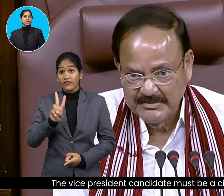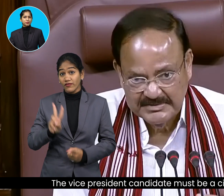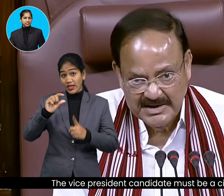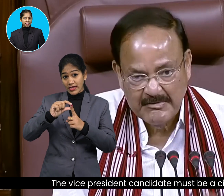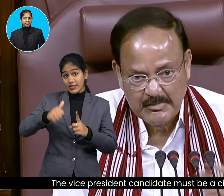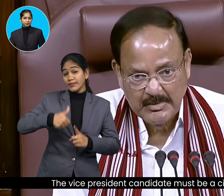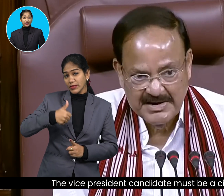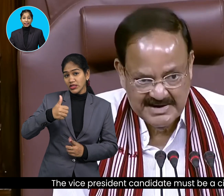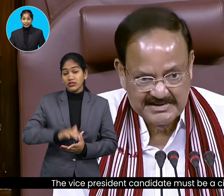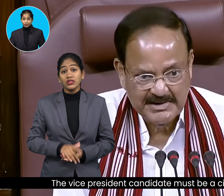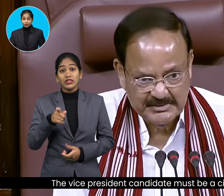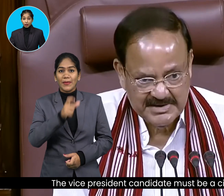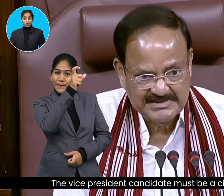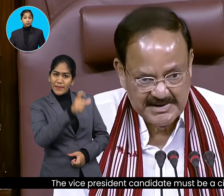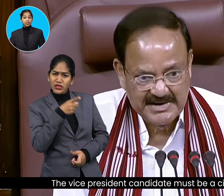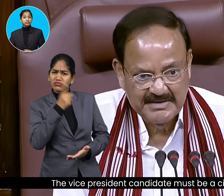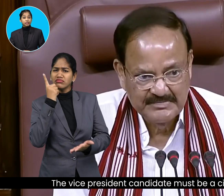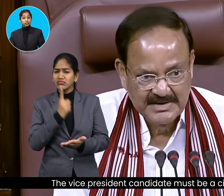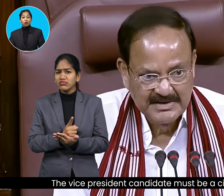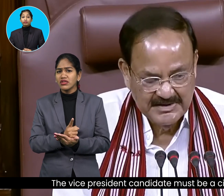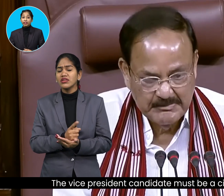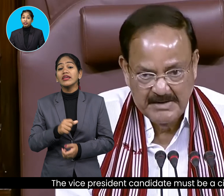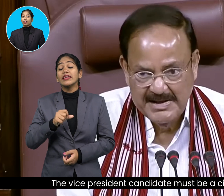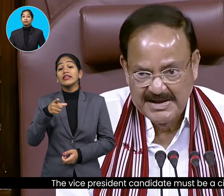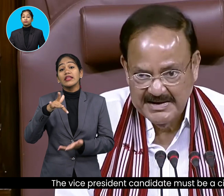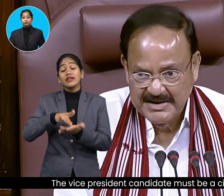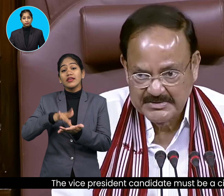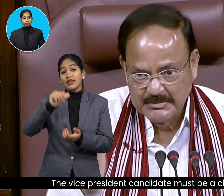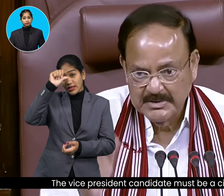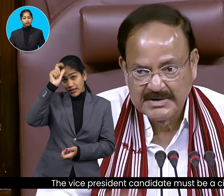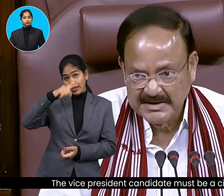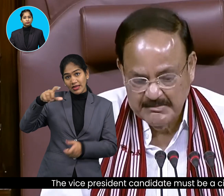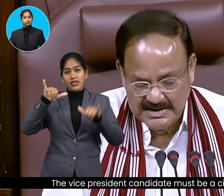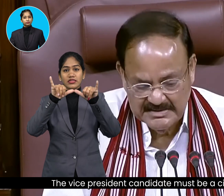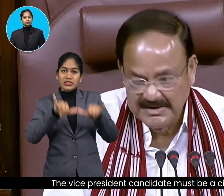The Vice President candidate must be a citizen of India.